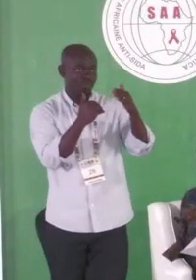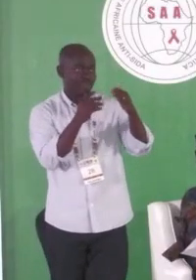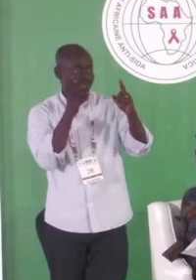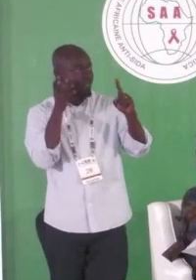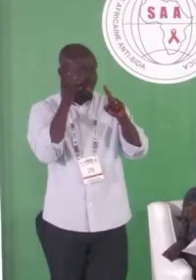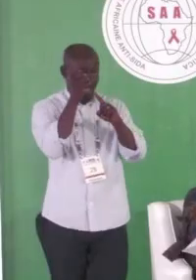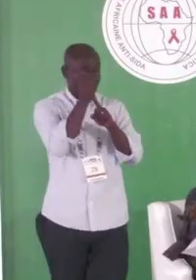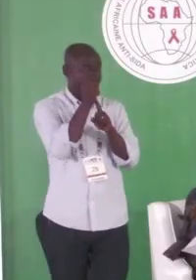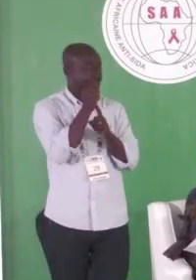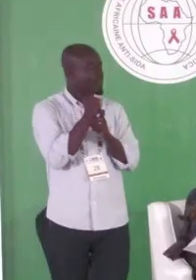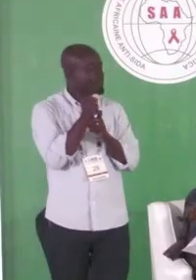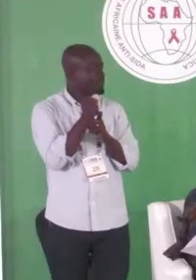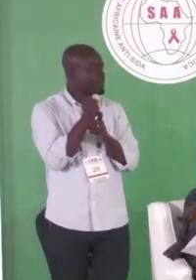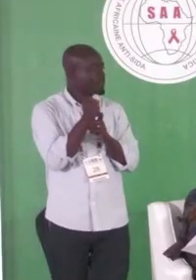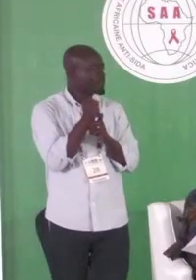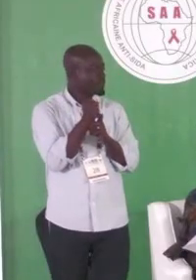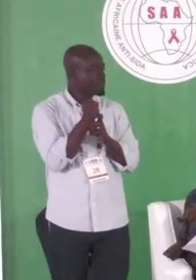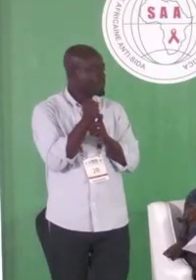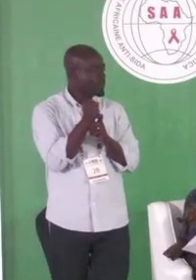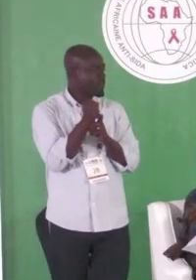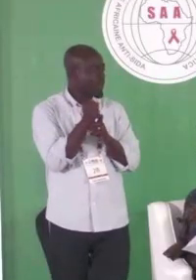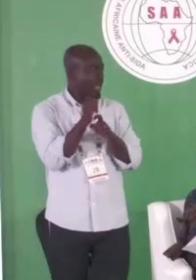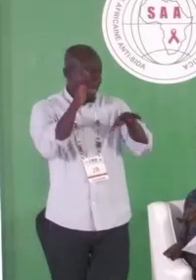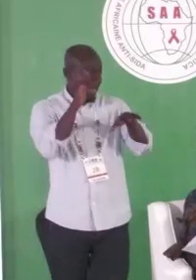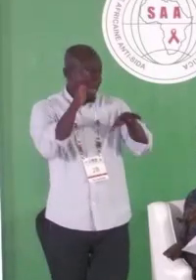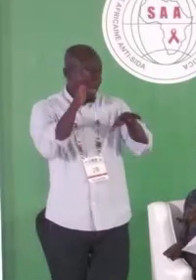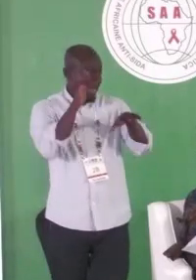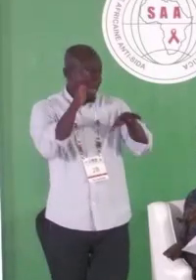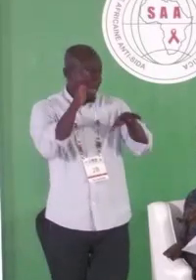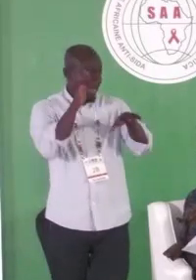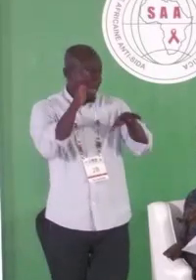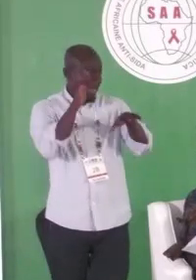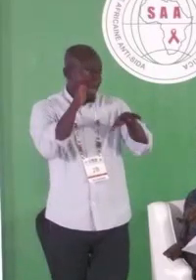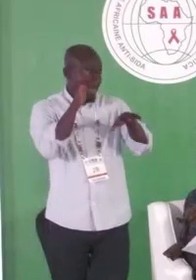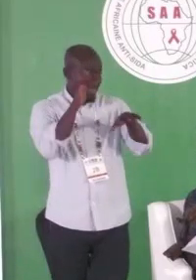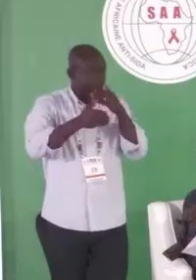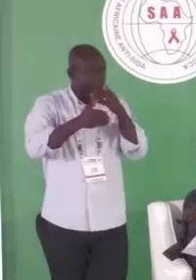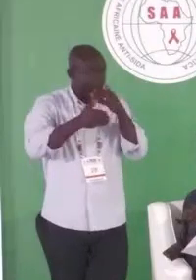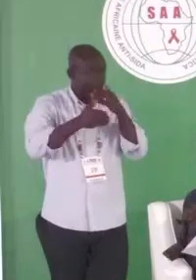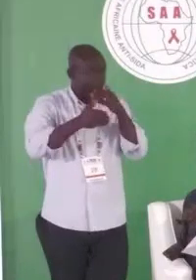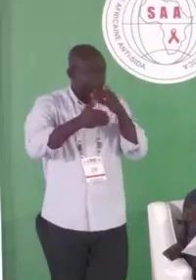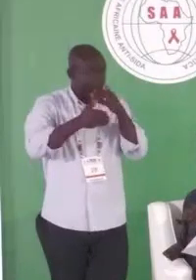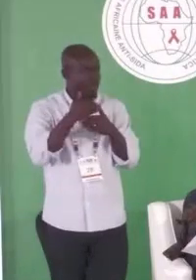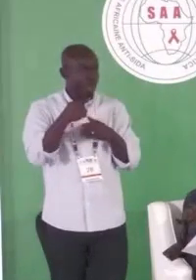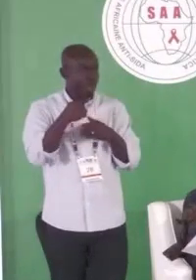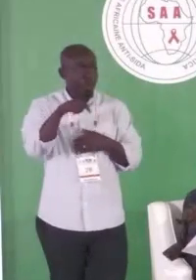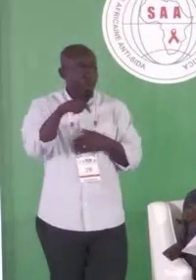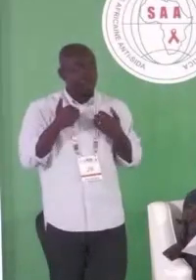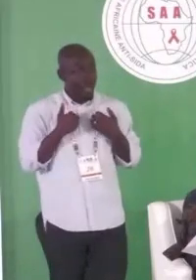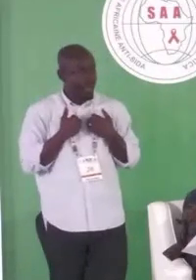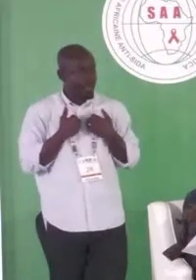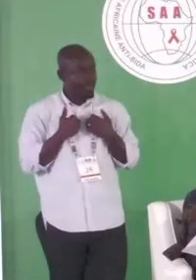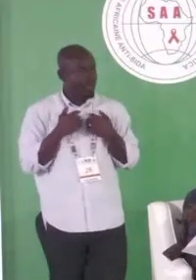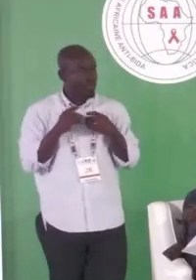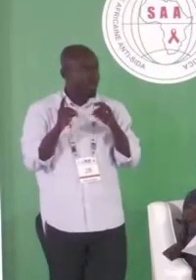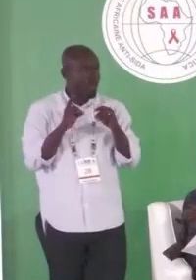actual indicators, as you have heard, impact targets, the process targets, we have had to do like